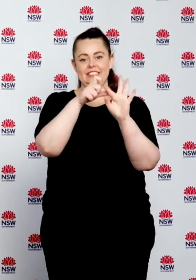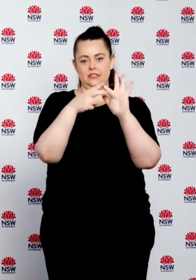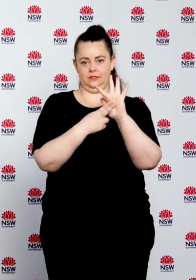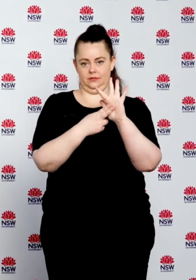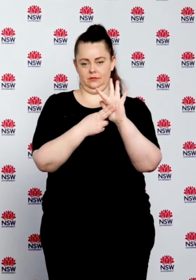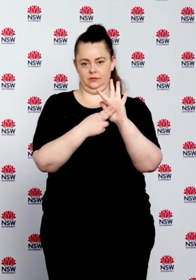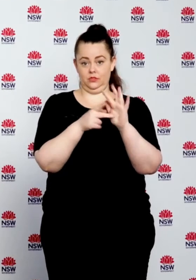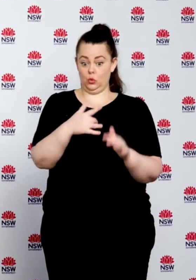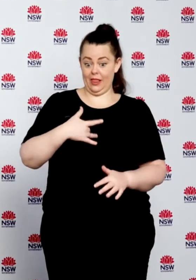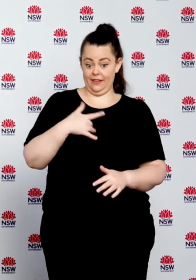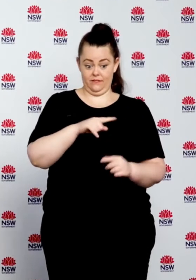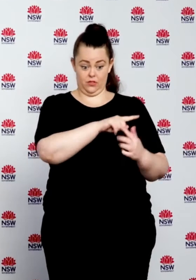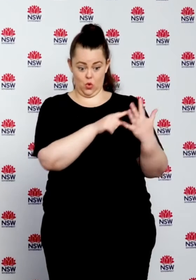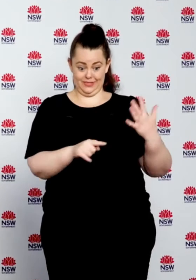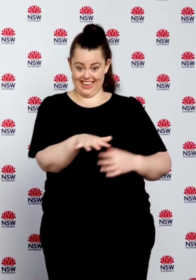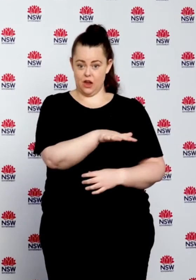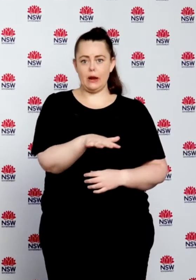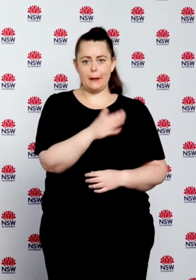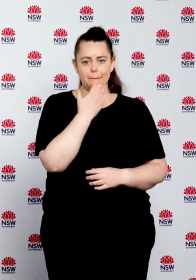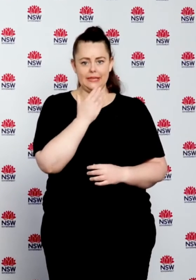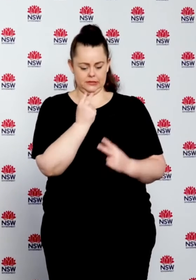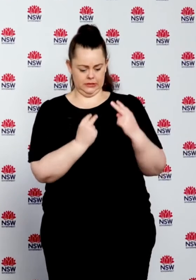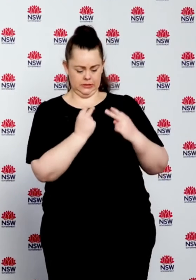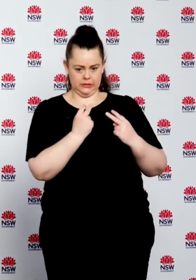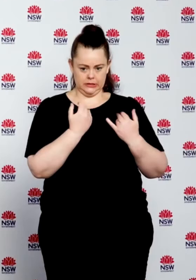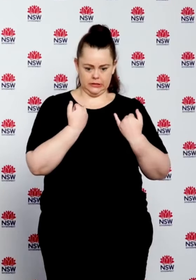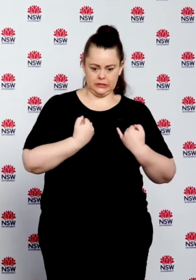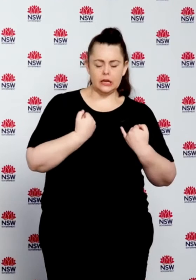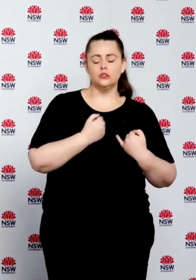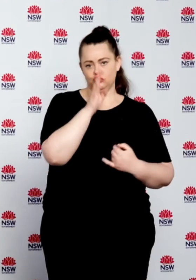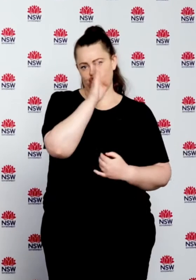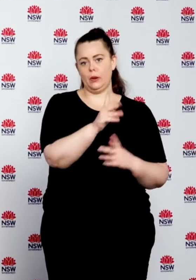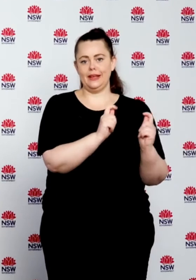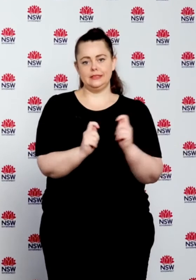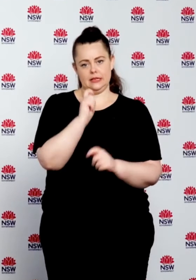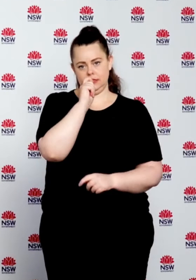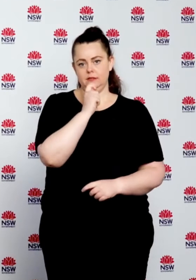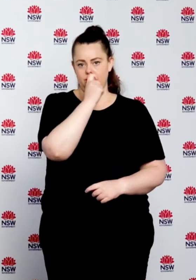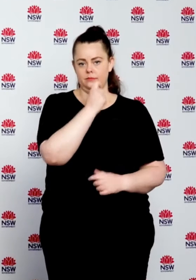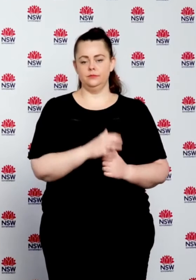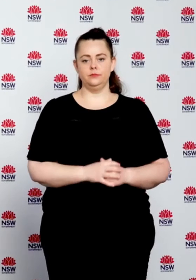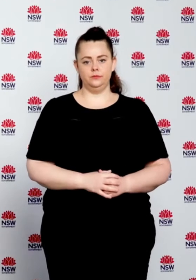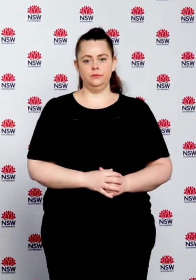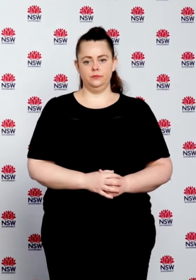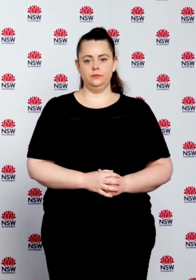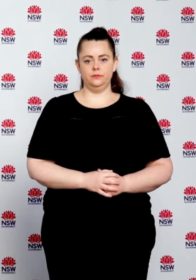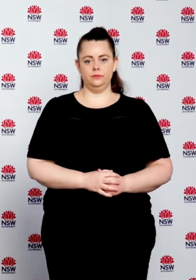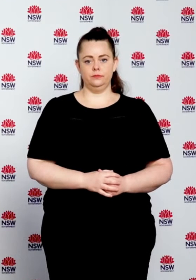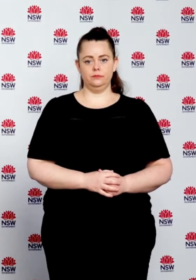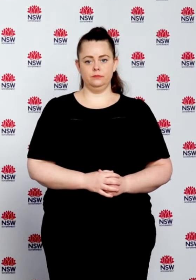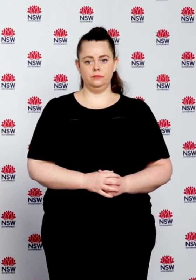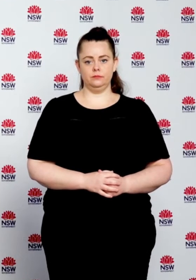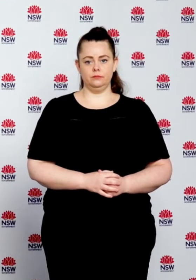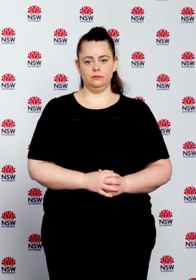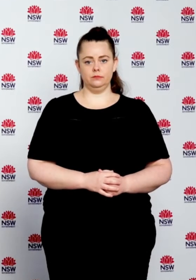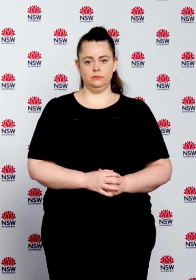these communities, please watch out for symptoms and come forward for testing with even the mildest of symptoms right away. If there are